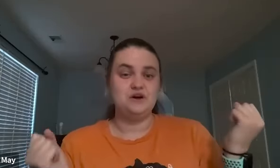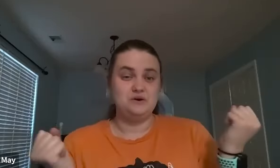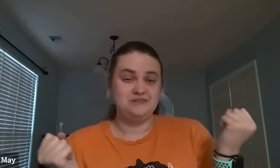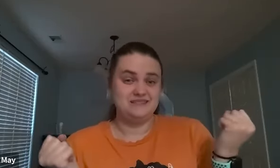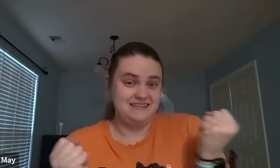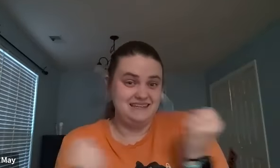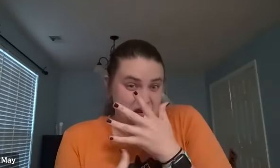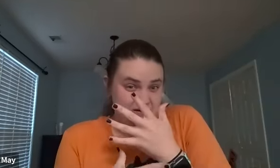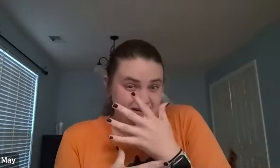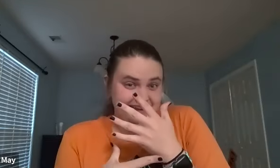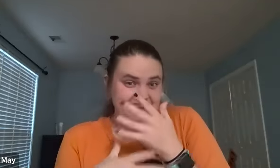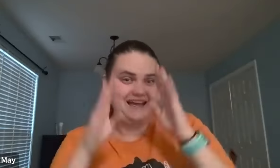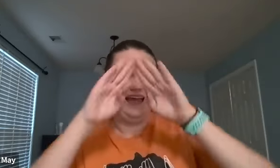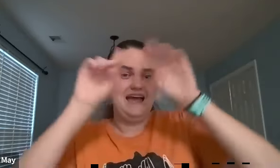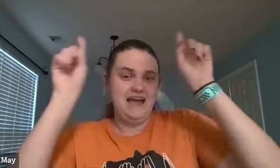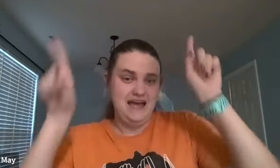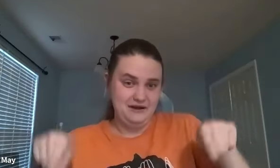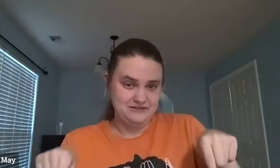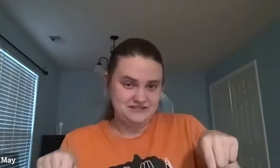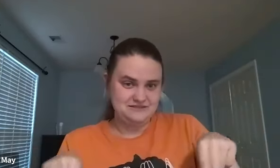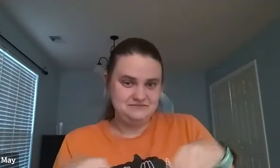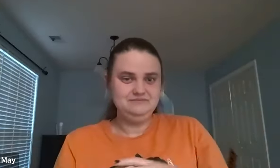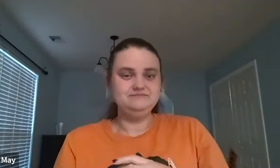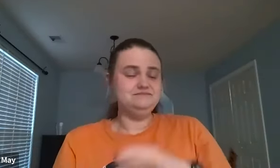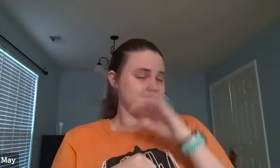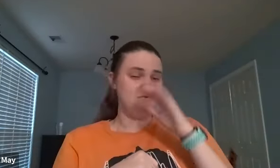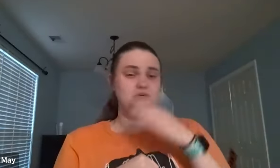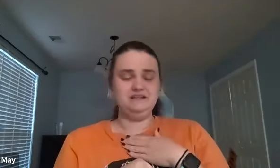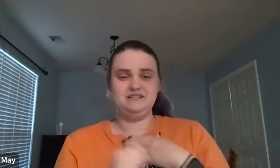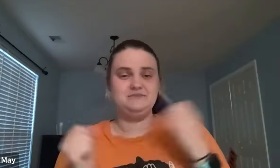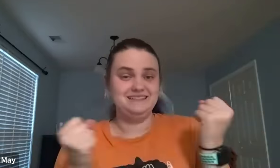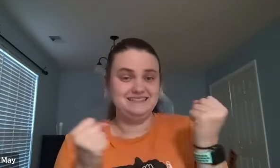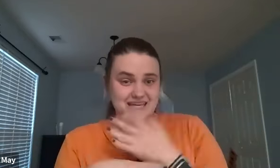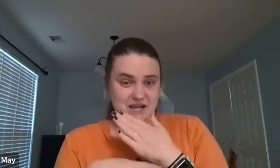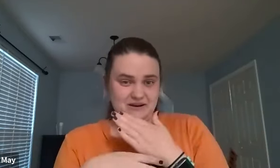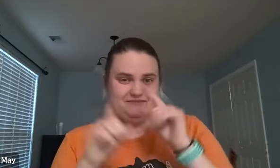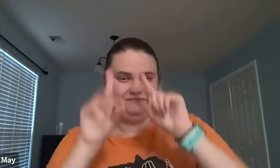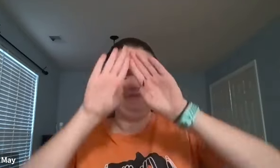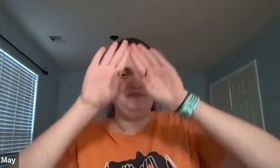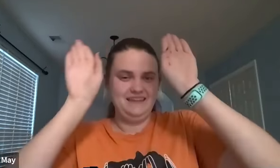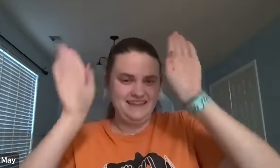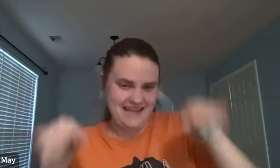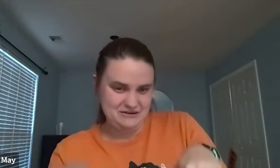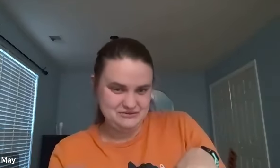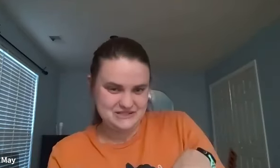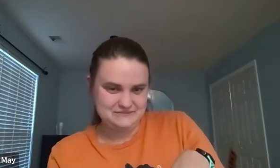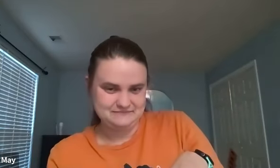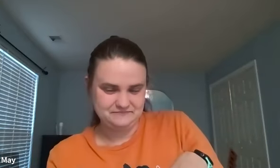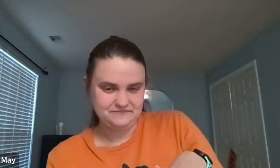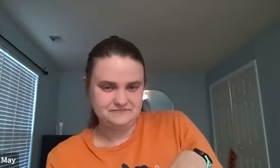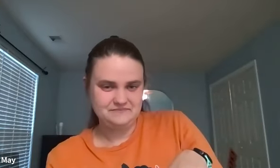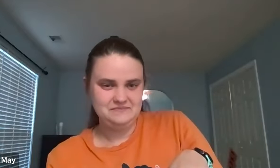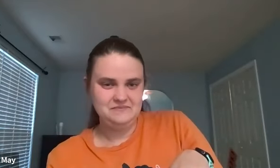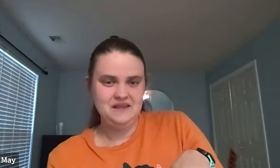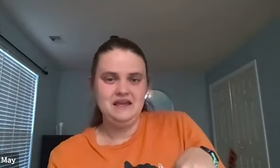So scary house. Oh, excuse me, scary house. And